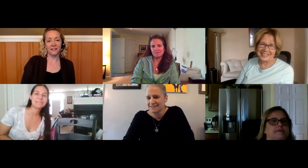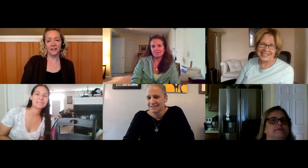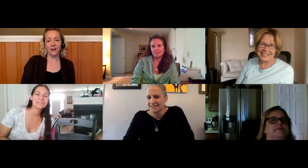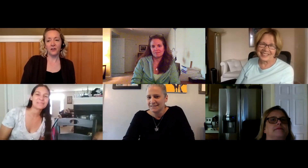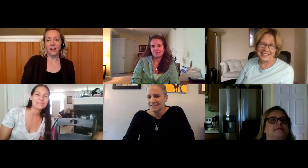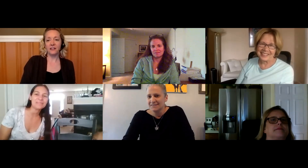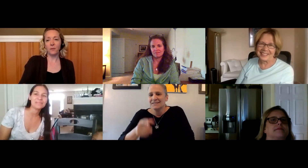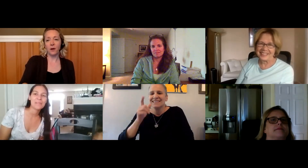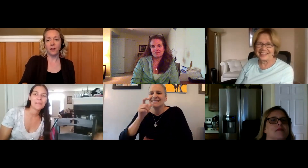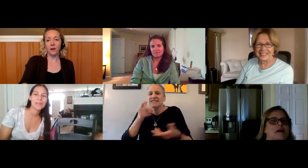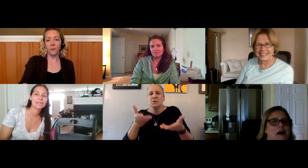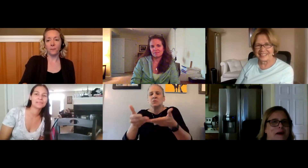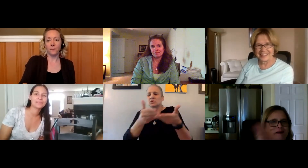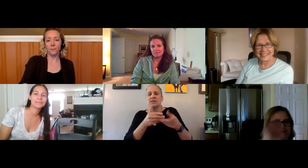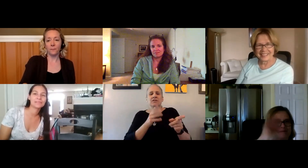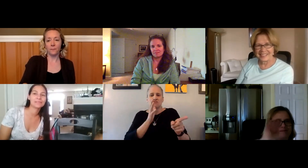Okay, and Deborah, hello.